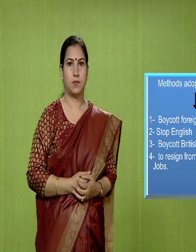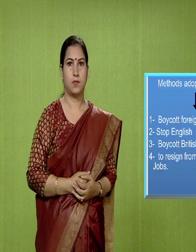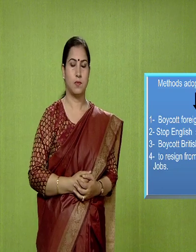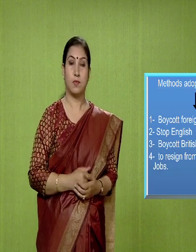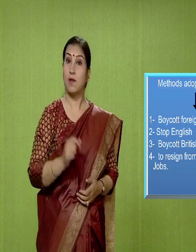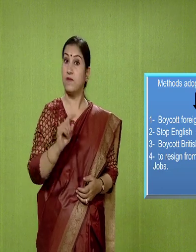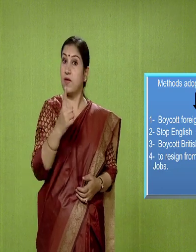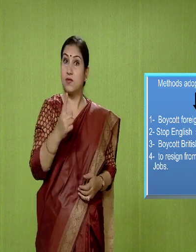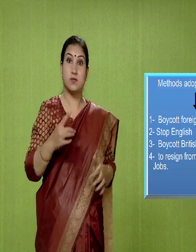The first,